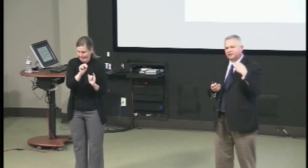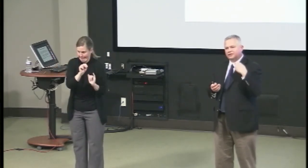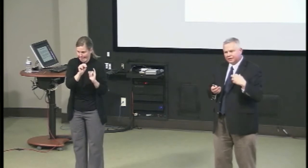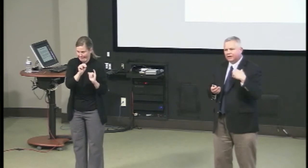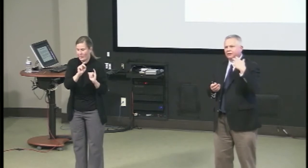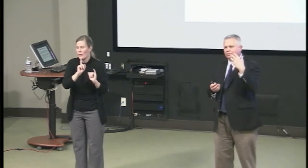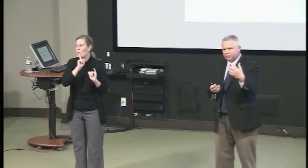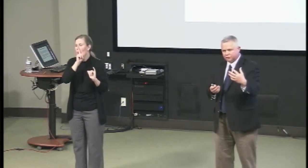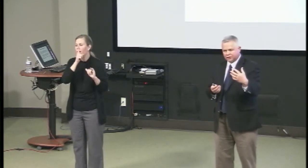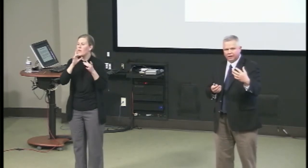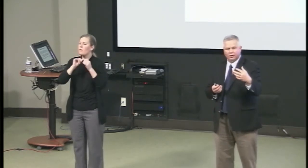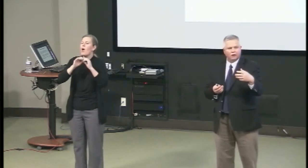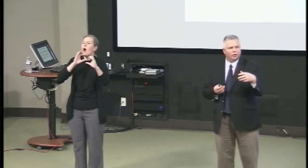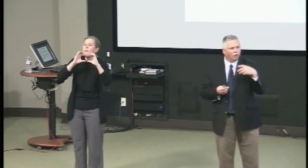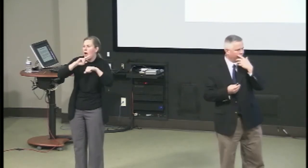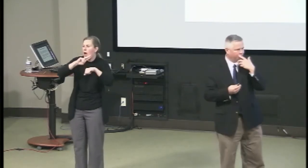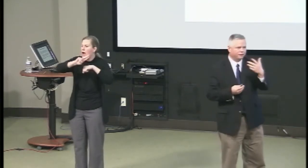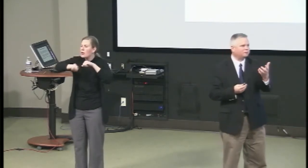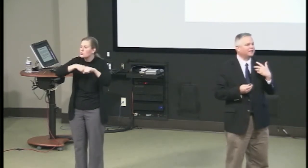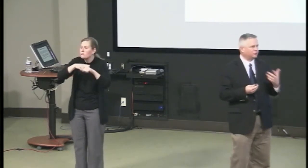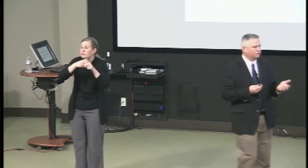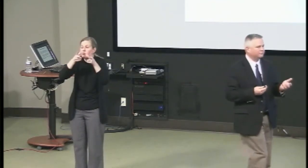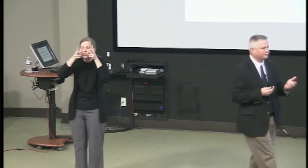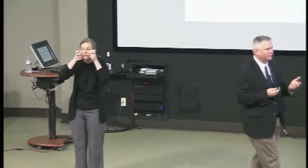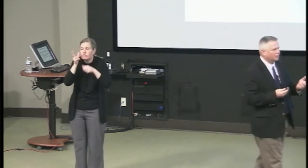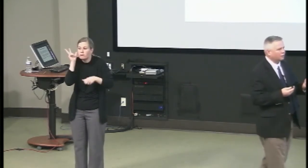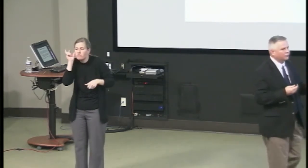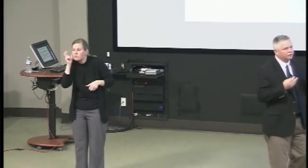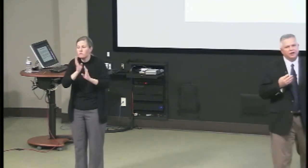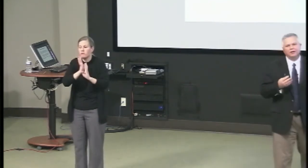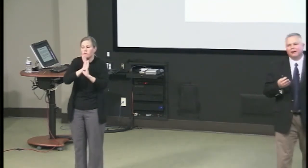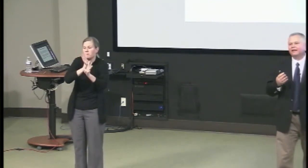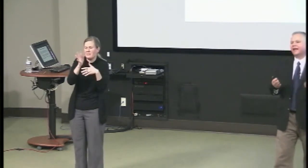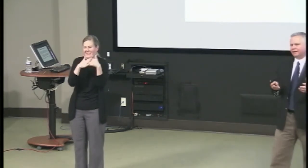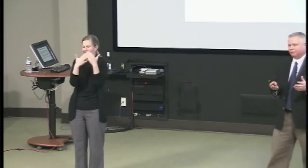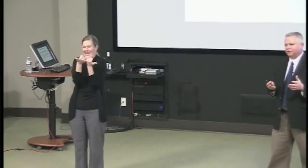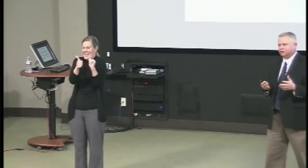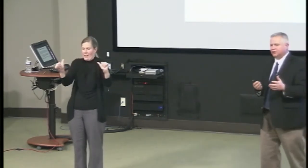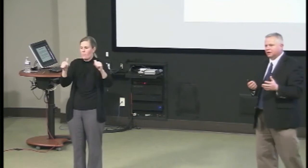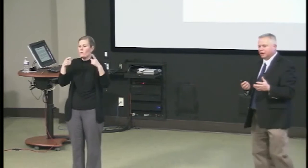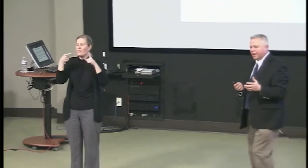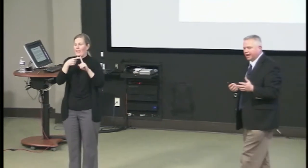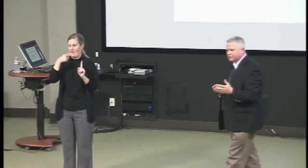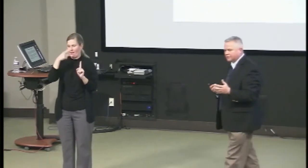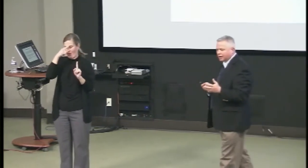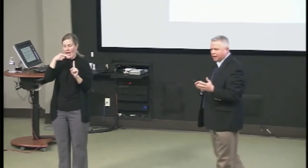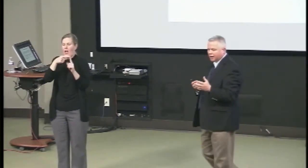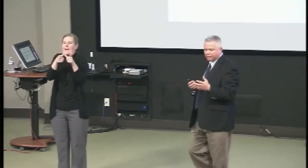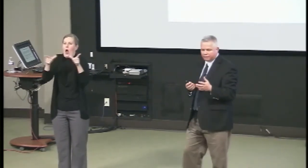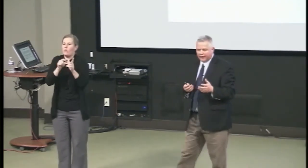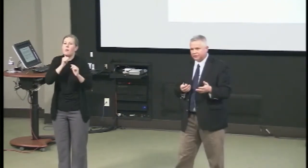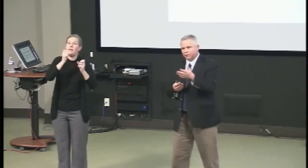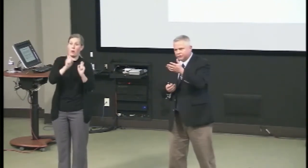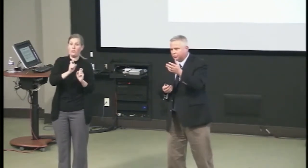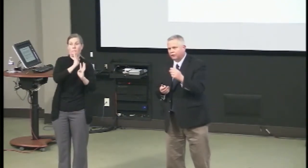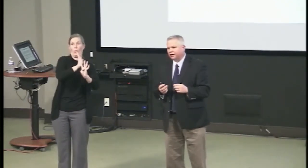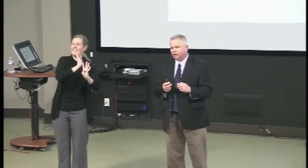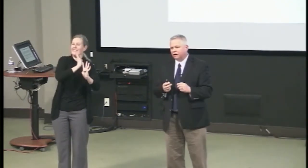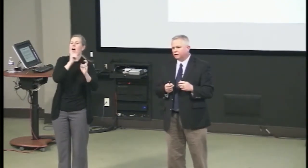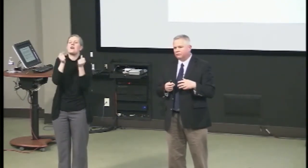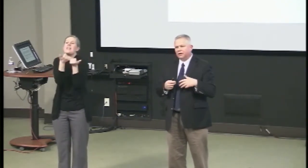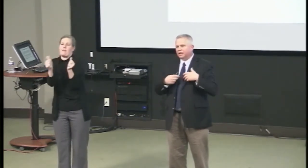form, perceiving and producing, or speech, we are talking about language. And as Laura's